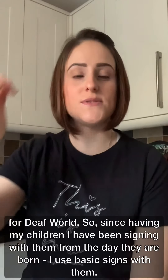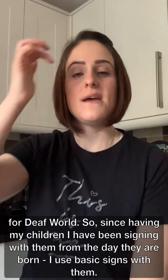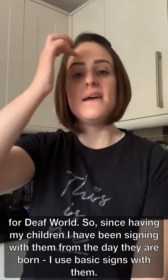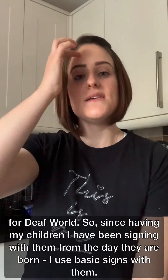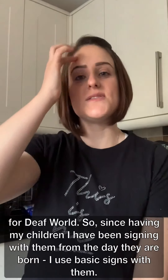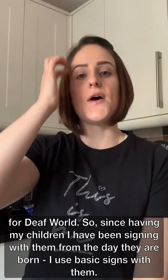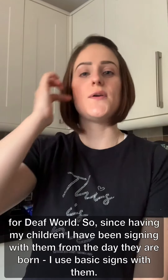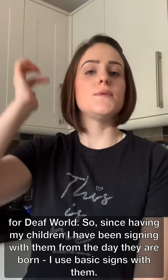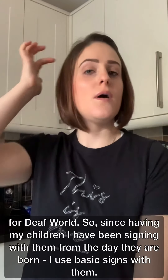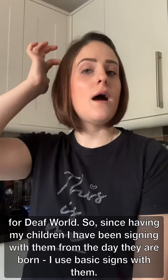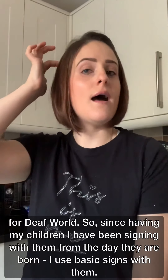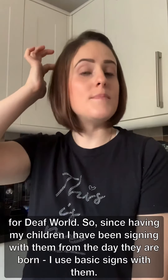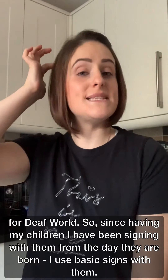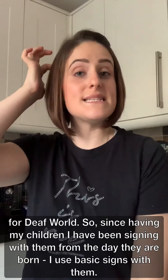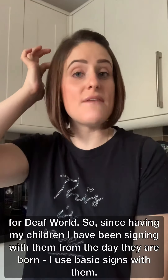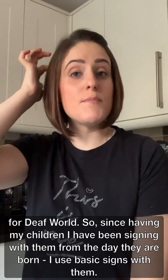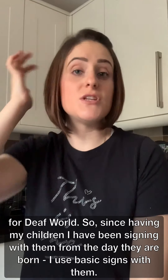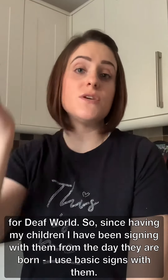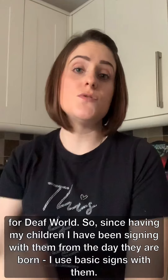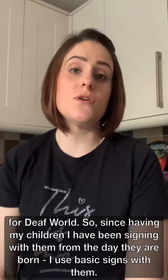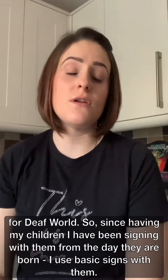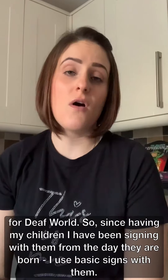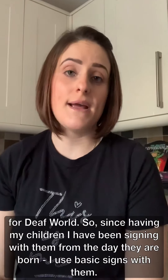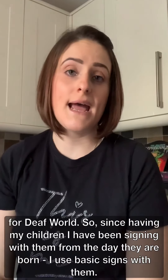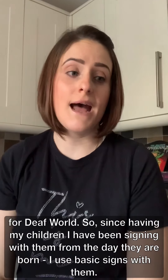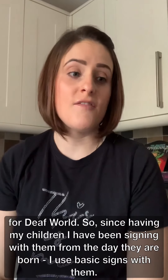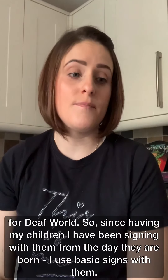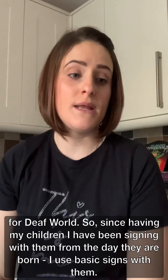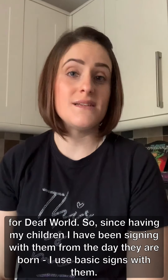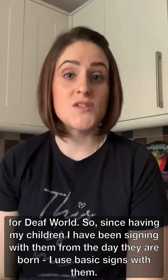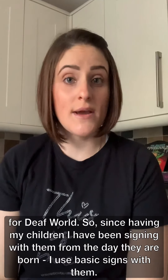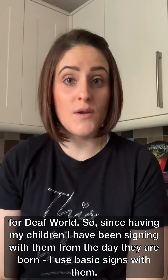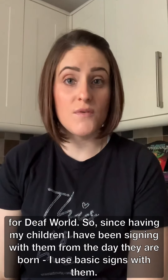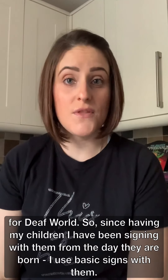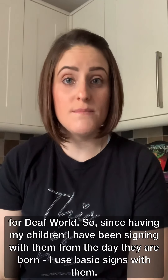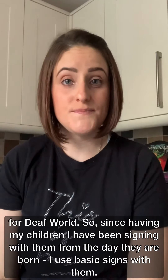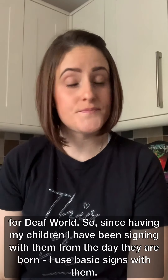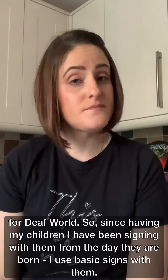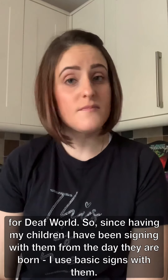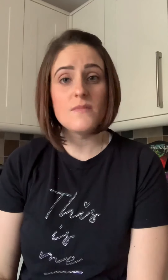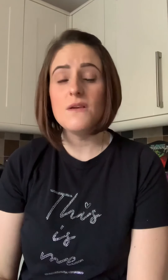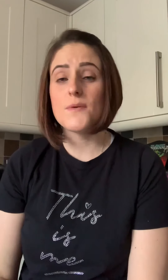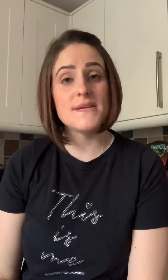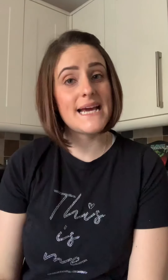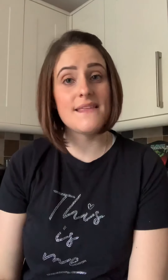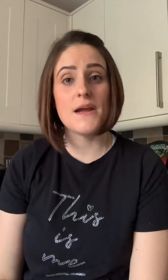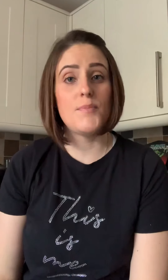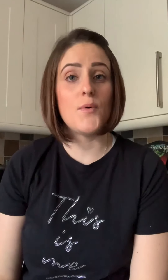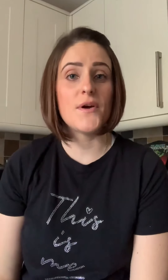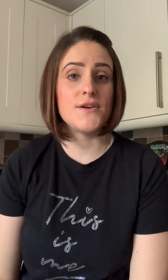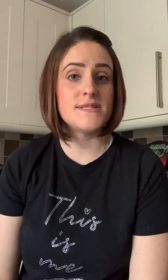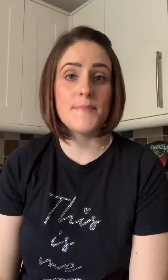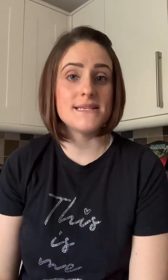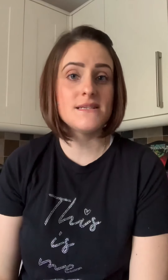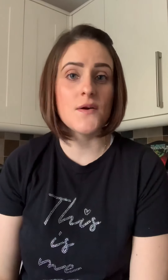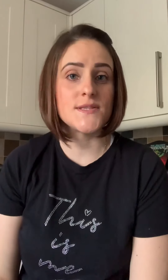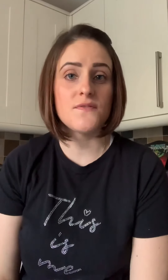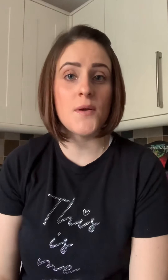so since having my children I have been signing with them from the day they are born I use some basic signs of them